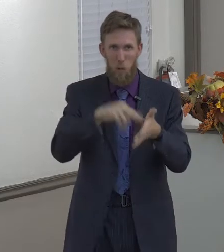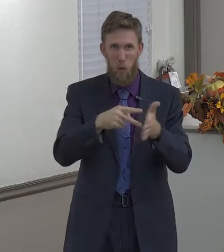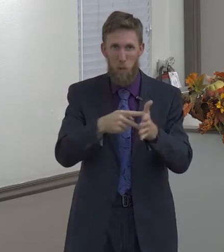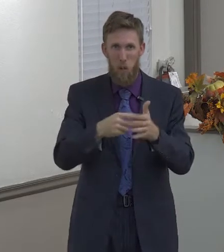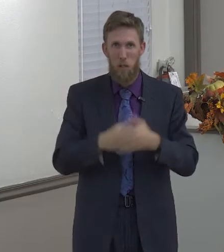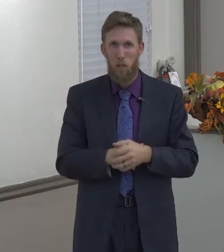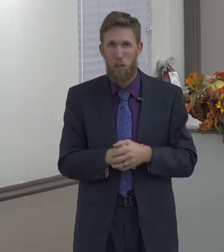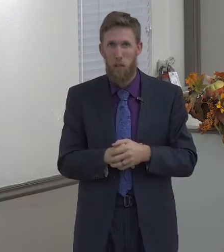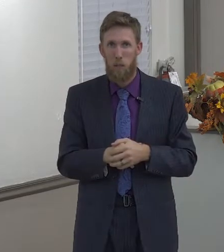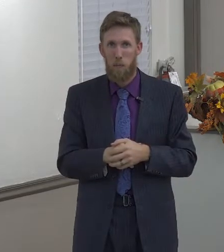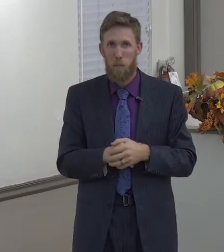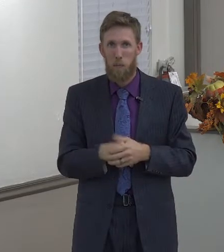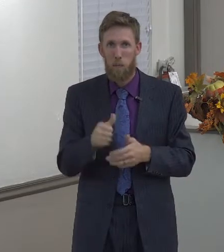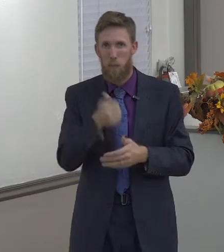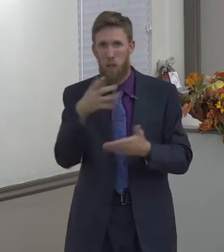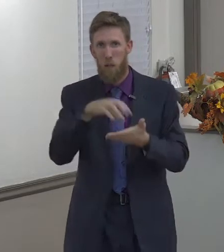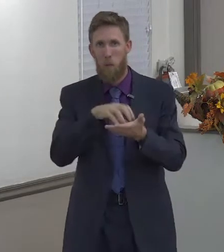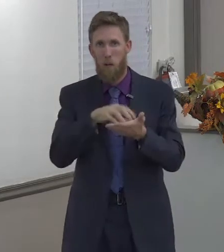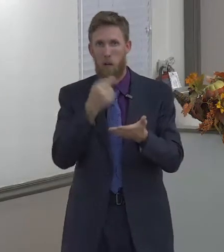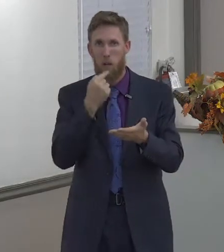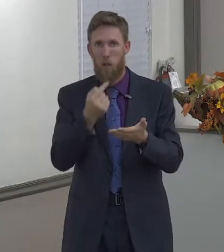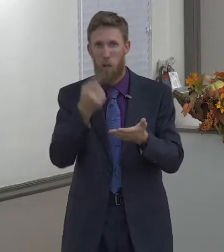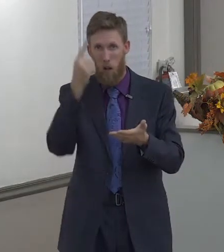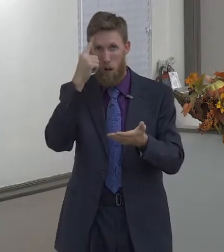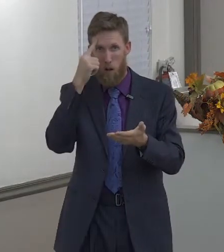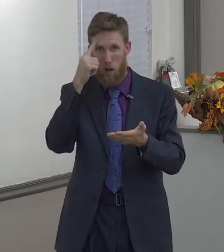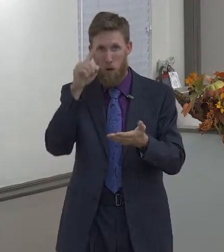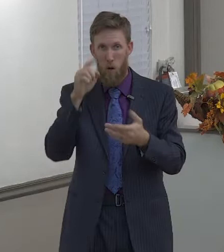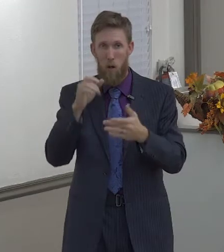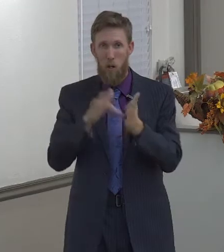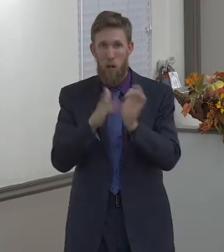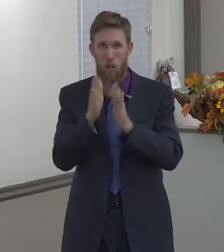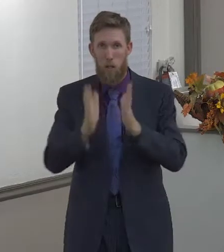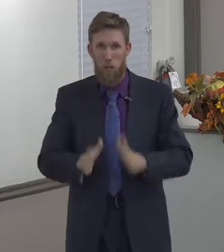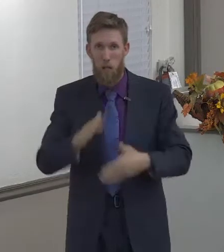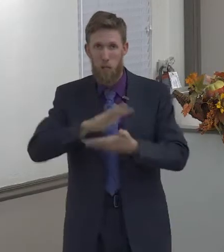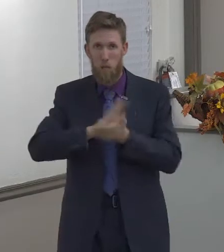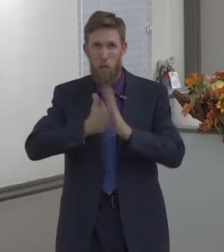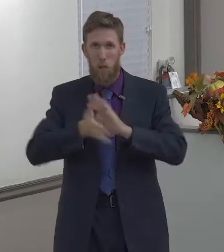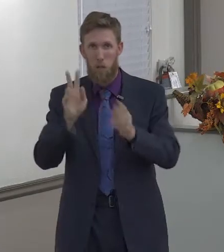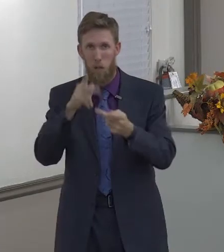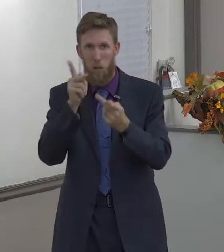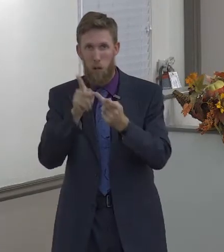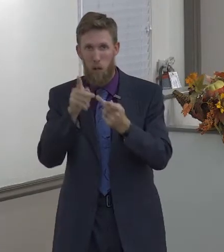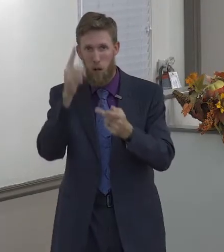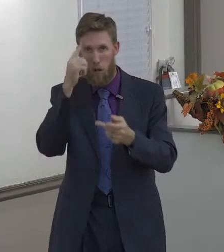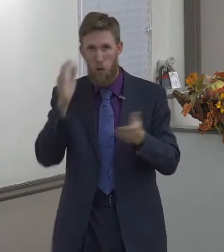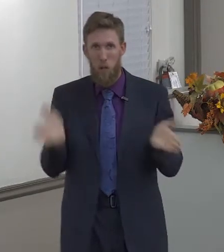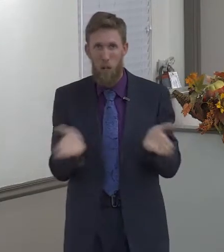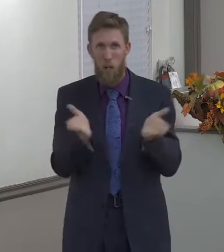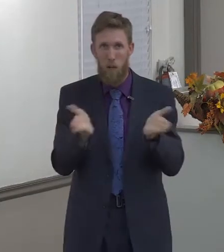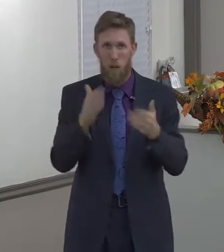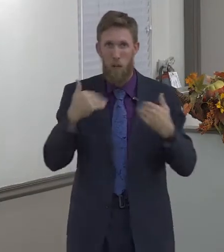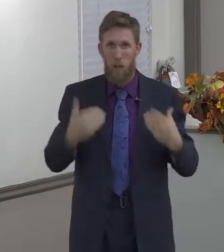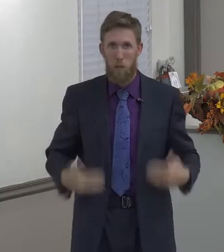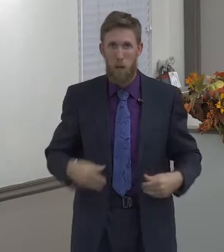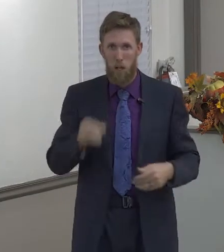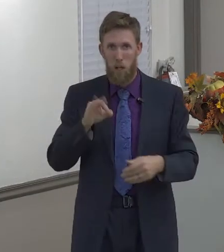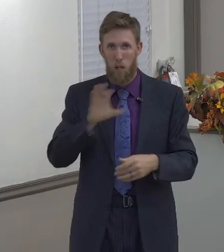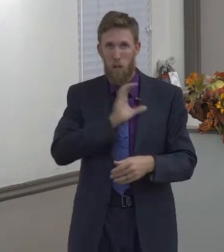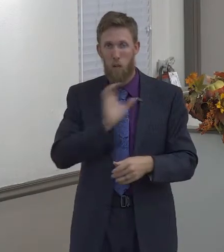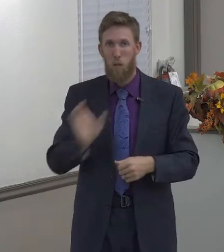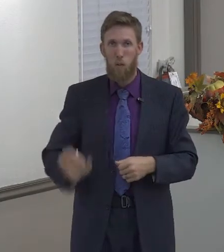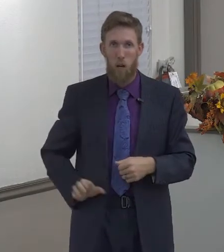body of Christ. Ephesians 1, 23, Colossians 1, 24, Colossians 2, 19. They all talk about the